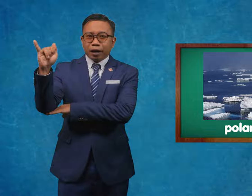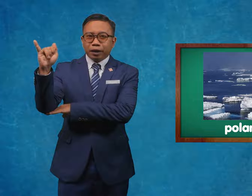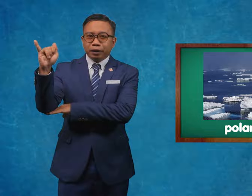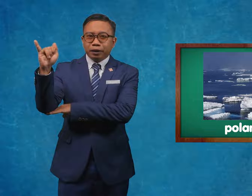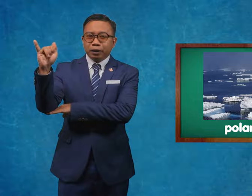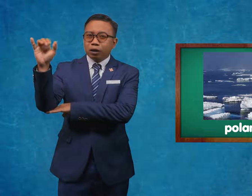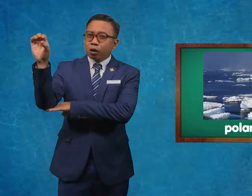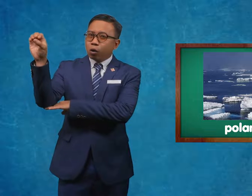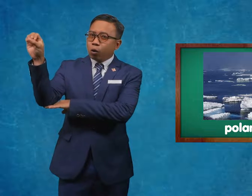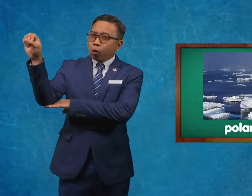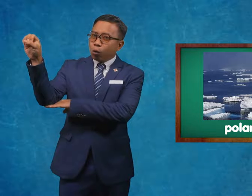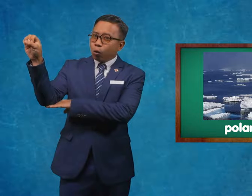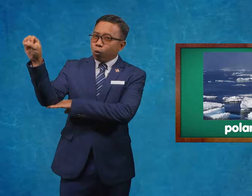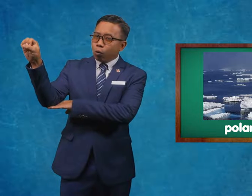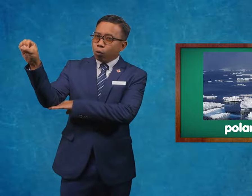I O